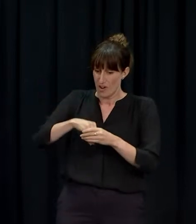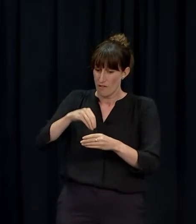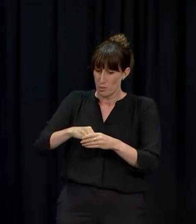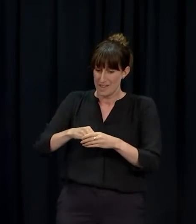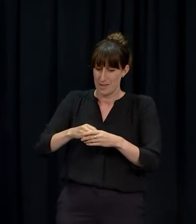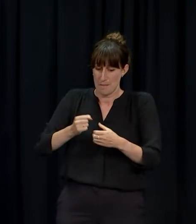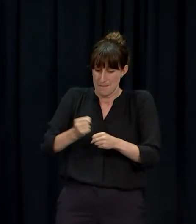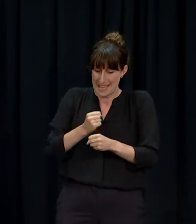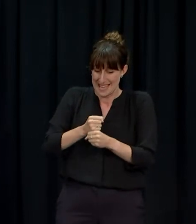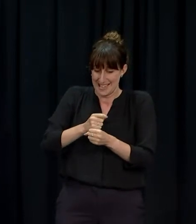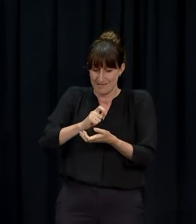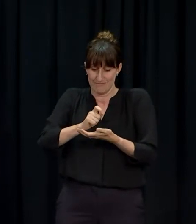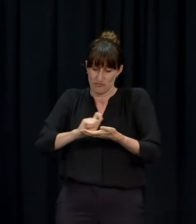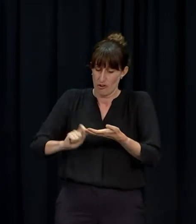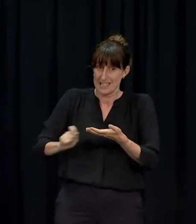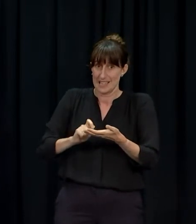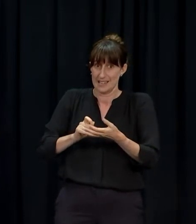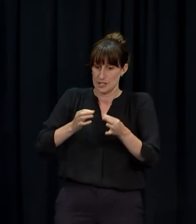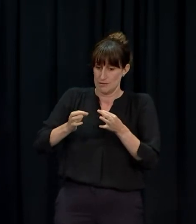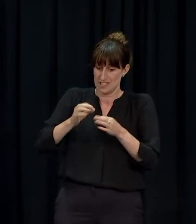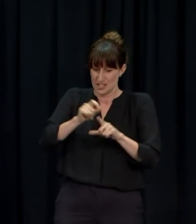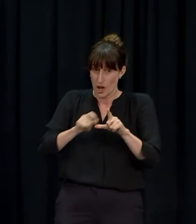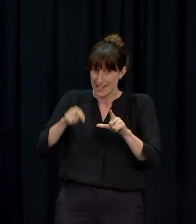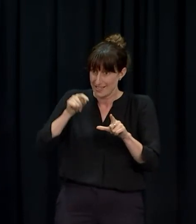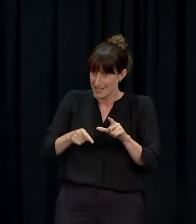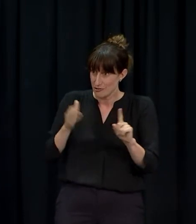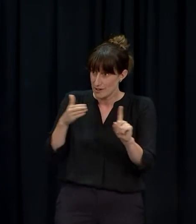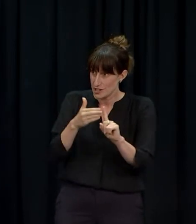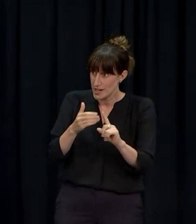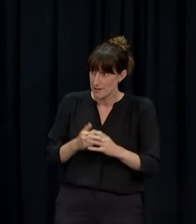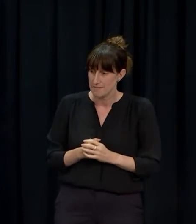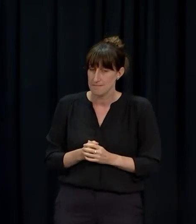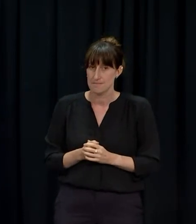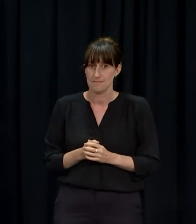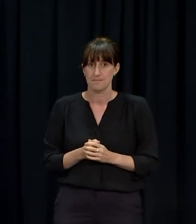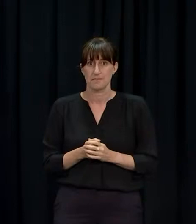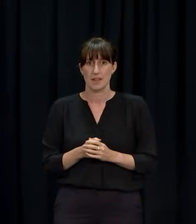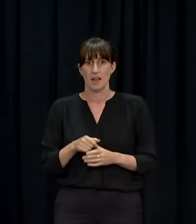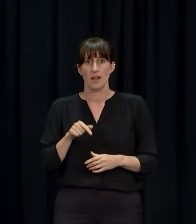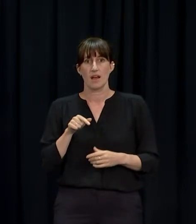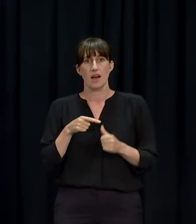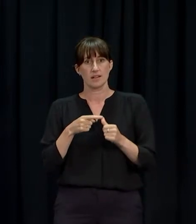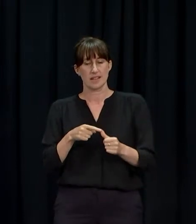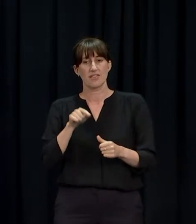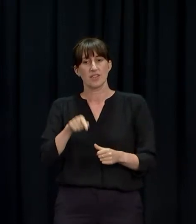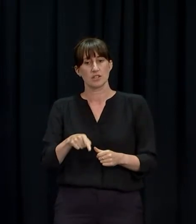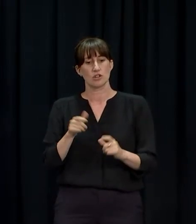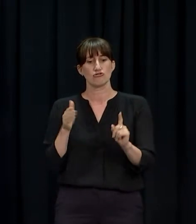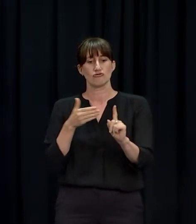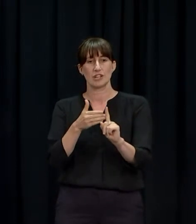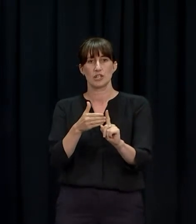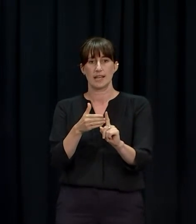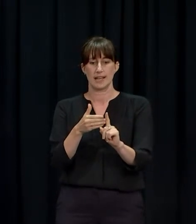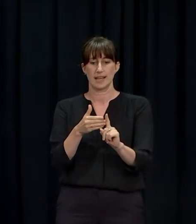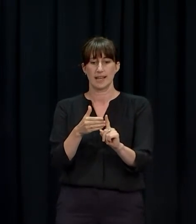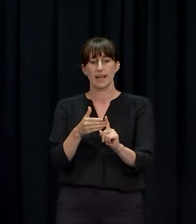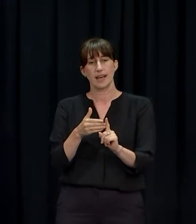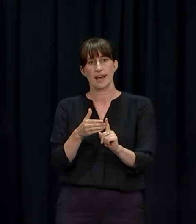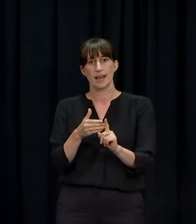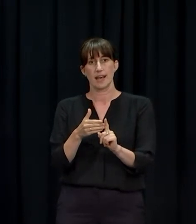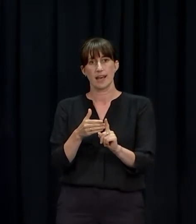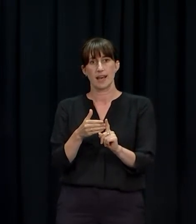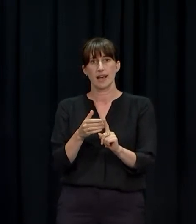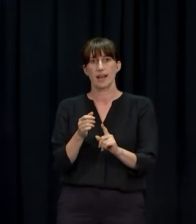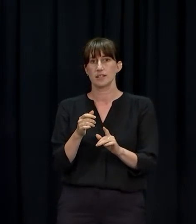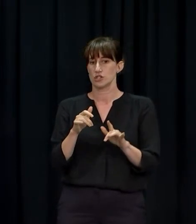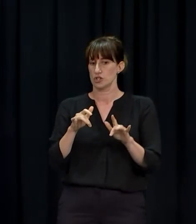So the strategy is an operational strategy that we do need to go out and